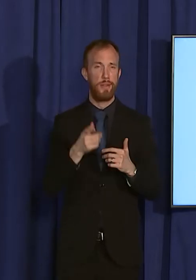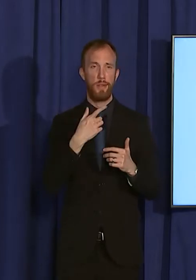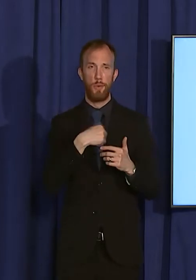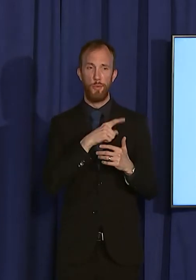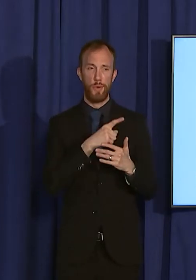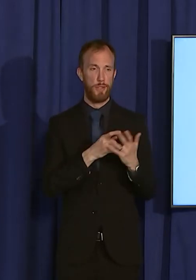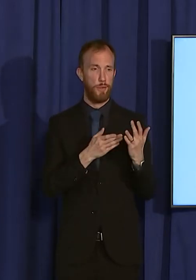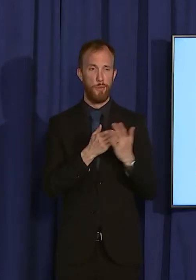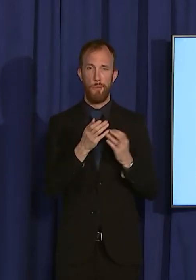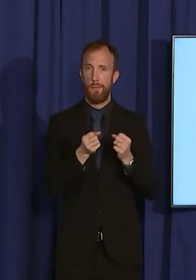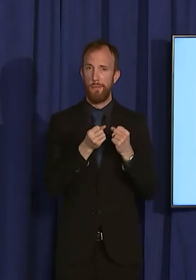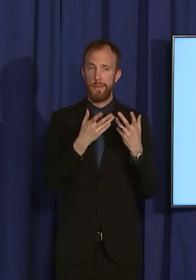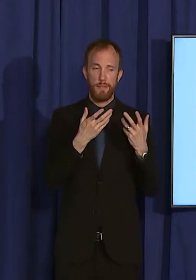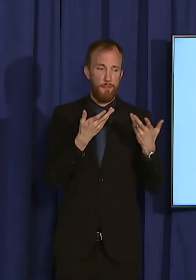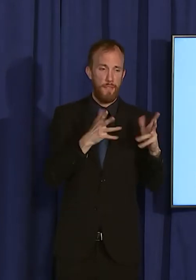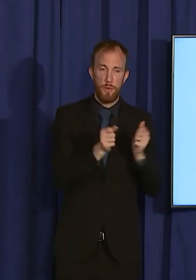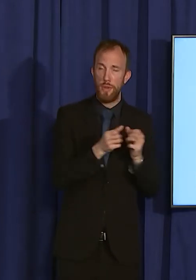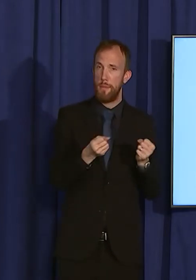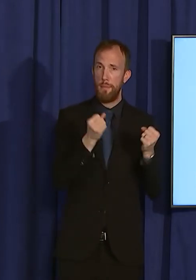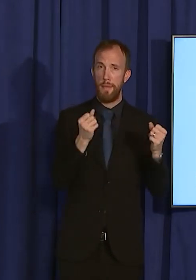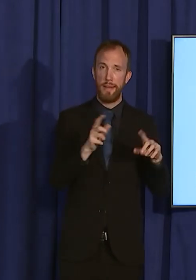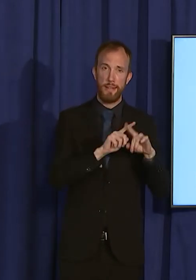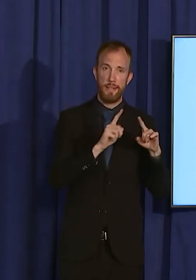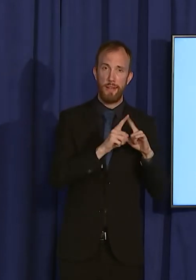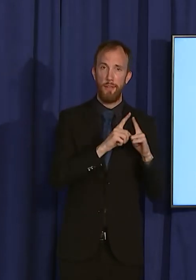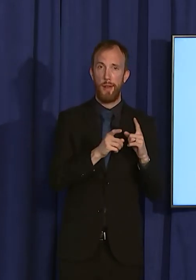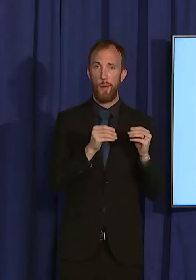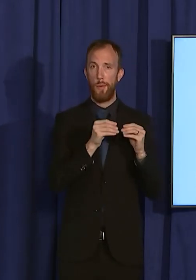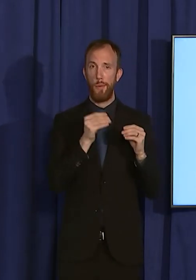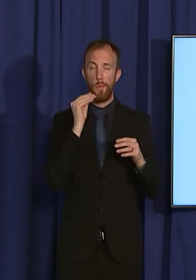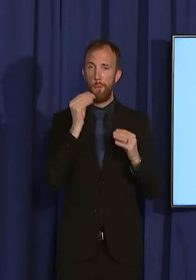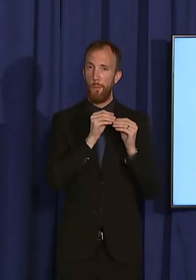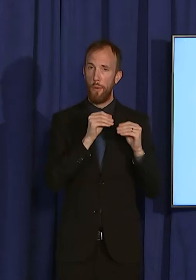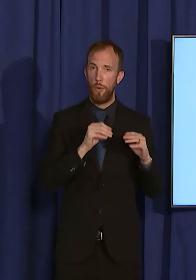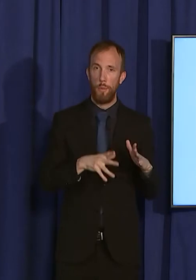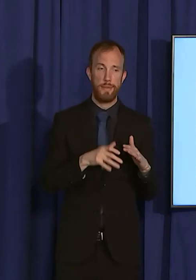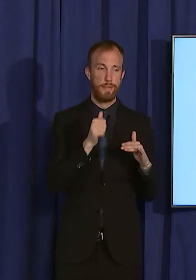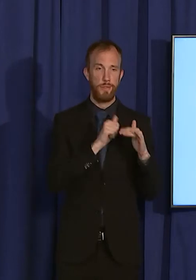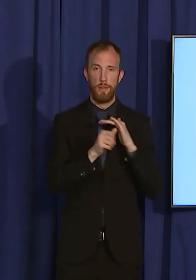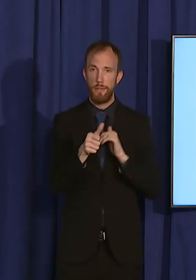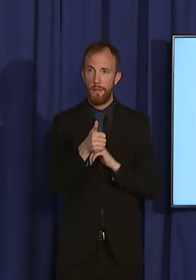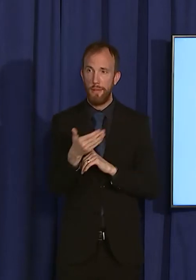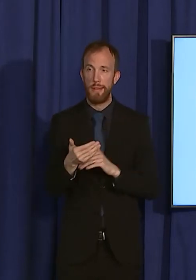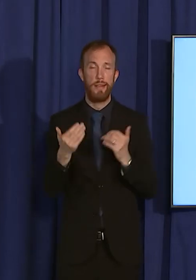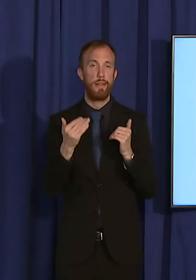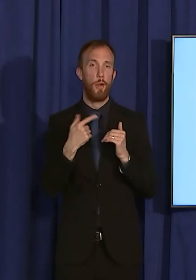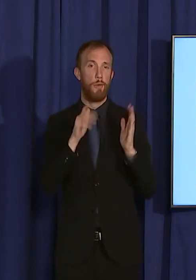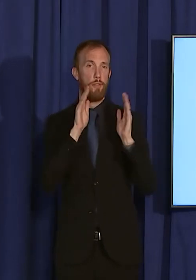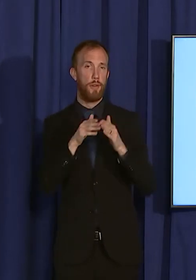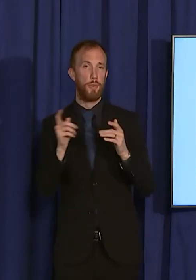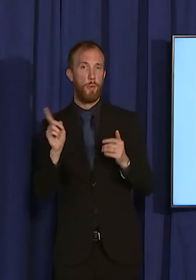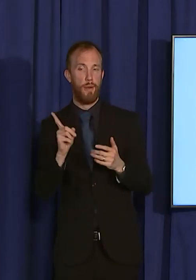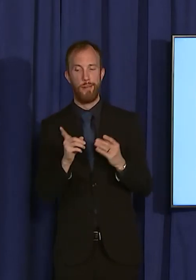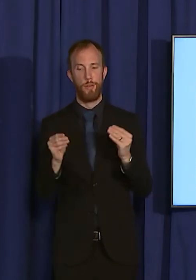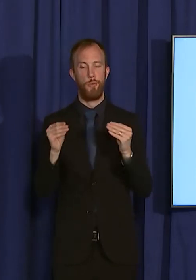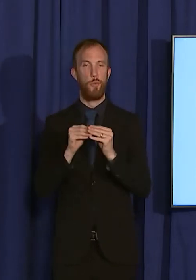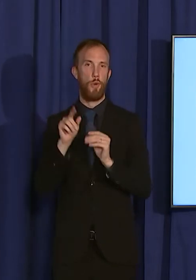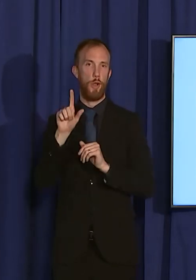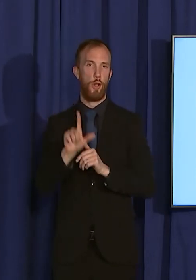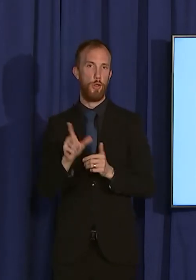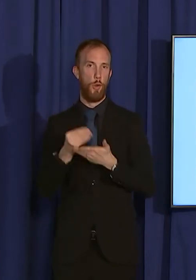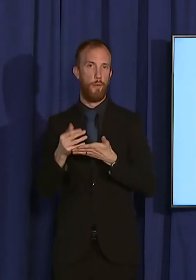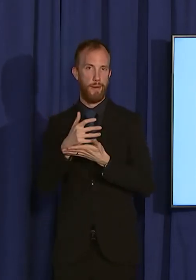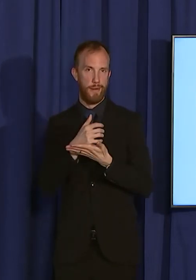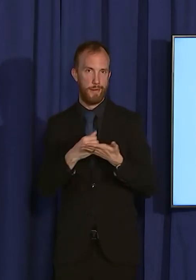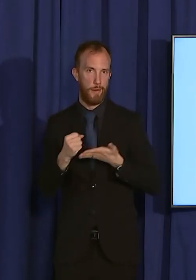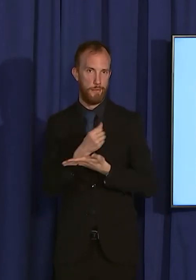We're through all of the shelters, and now we're doing a lot of work with low-income and transitional housing, again, bringing vaccine to where people are. We have